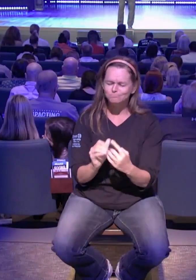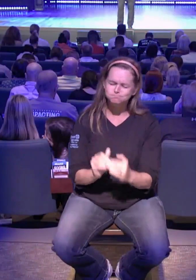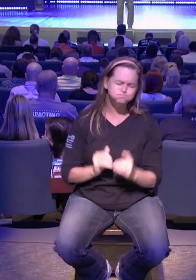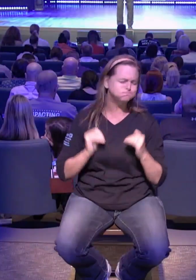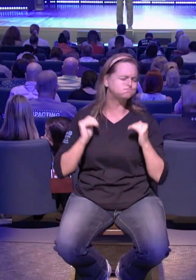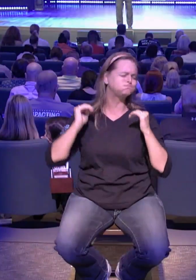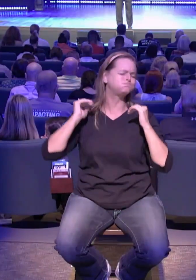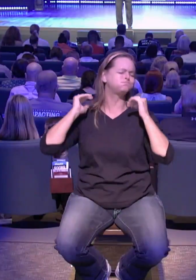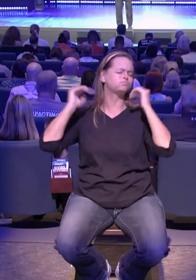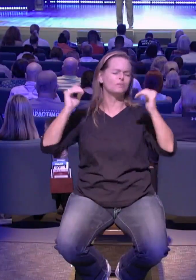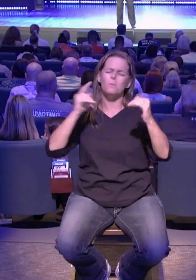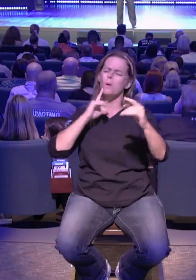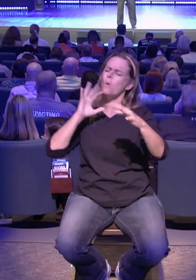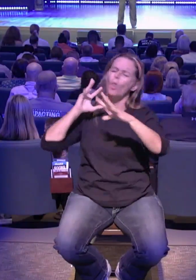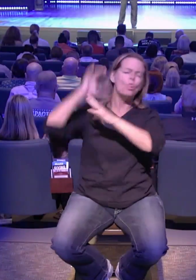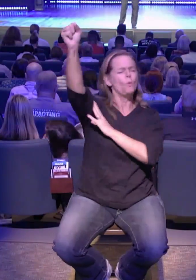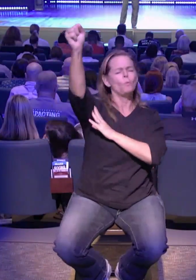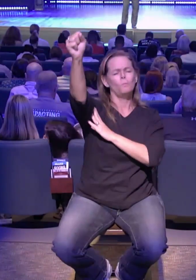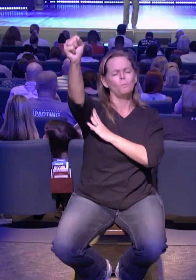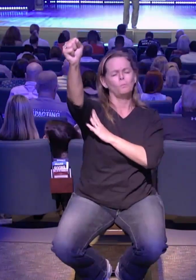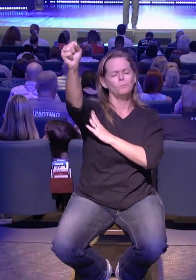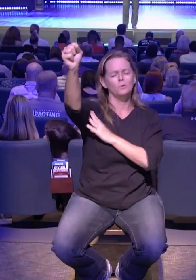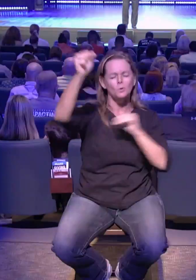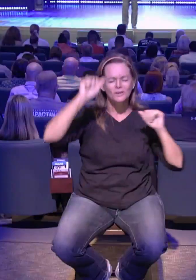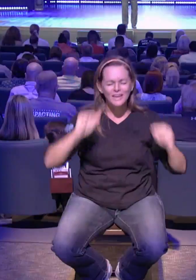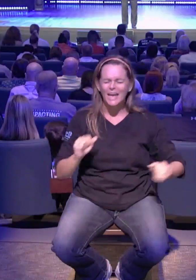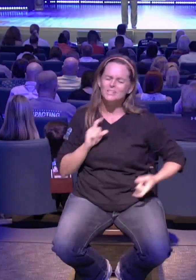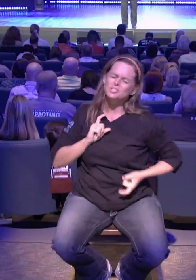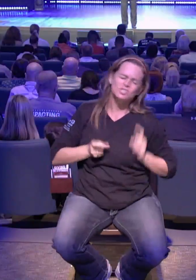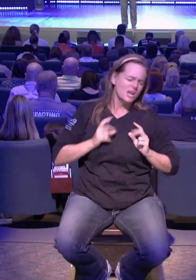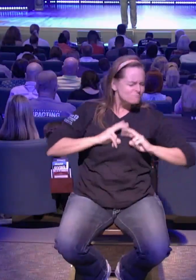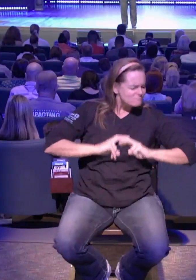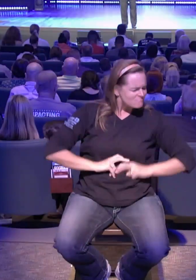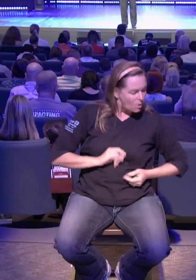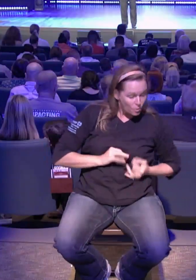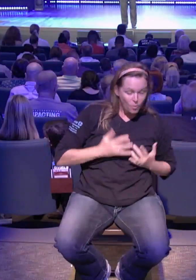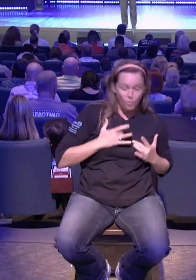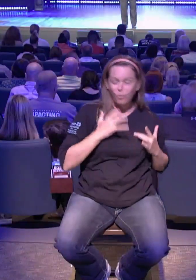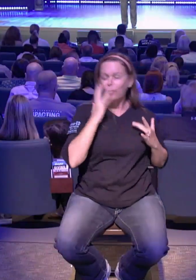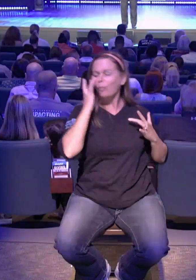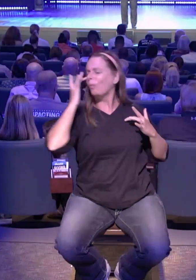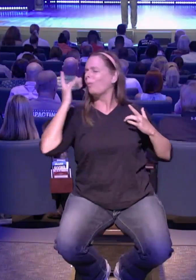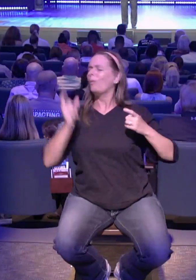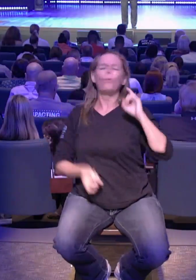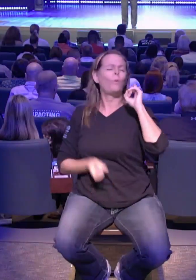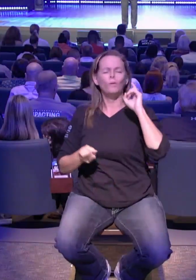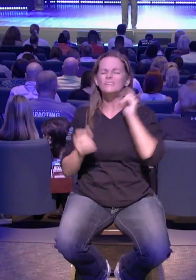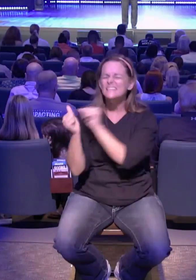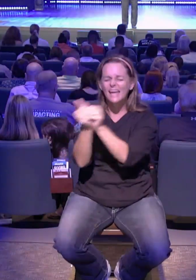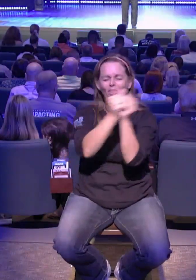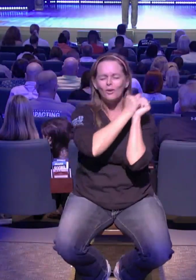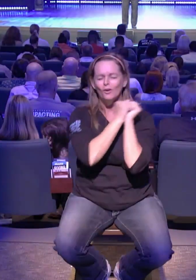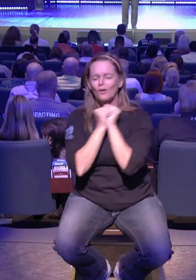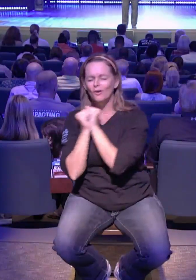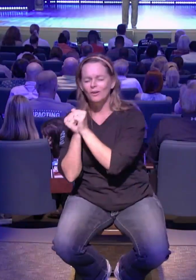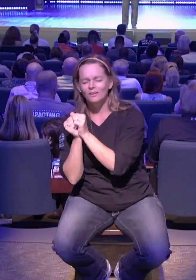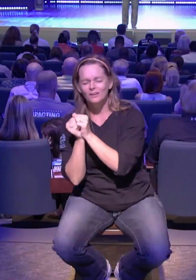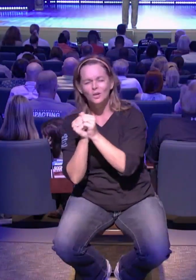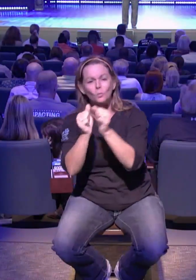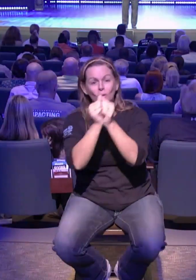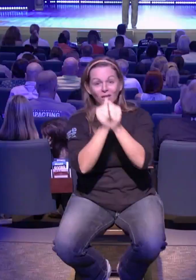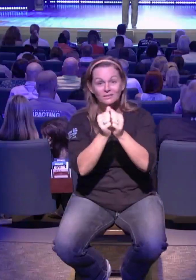is unlimited what we can do together. Transformation will take place when we are together before